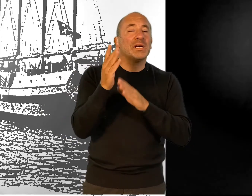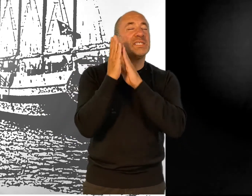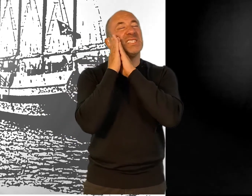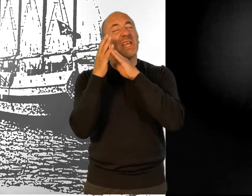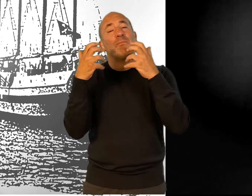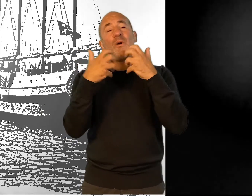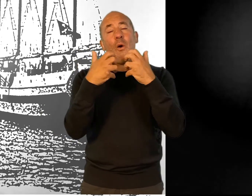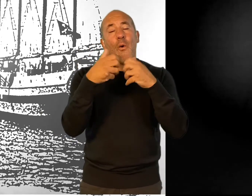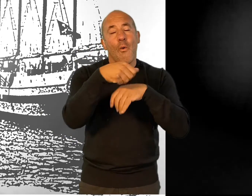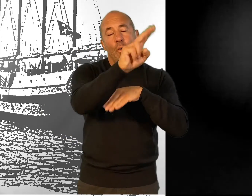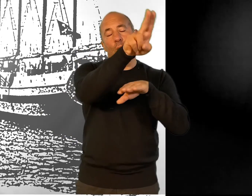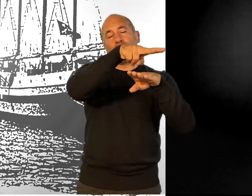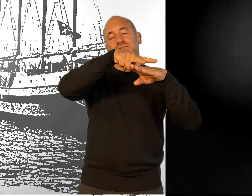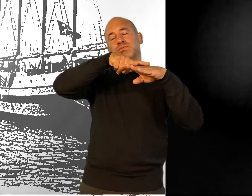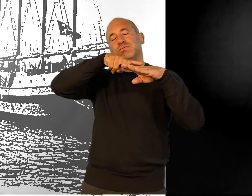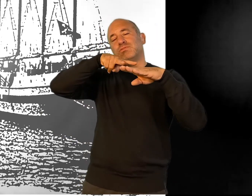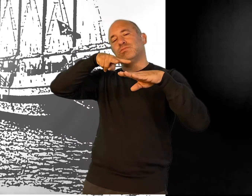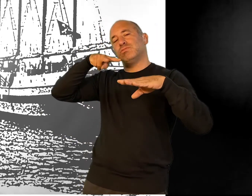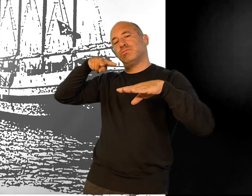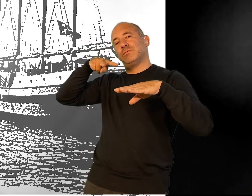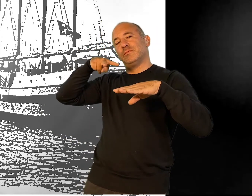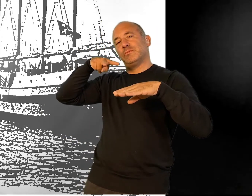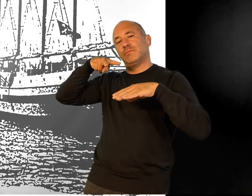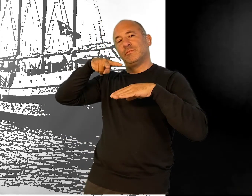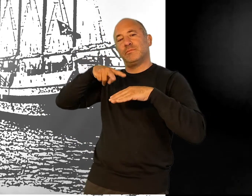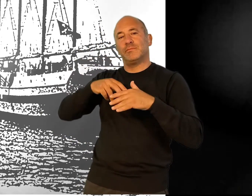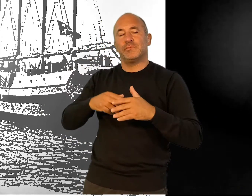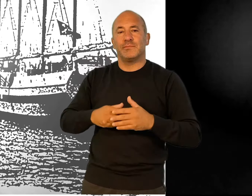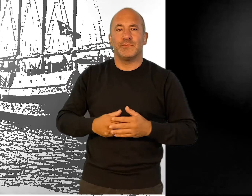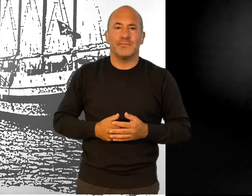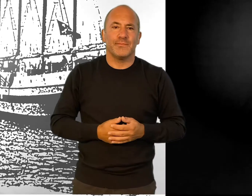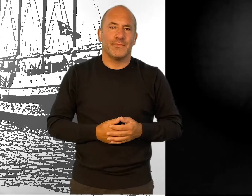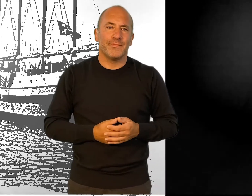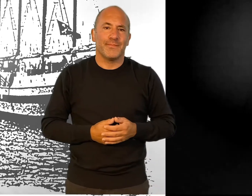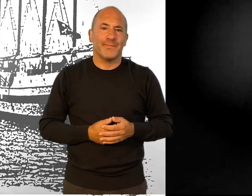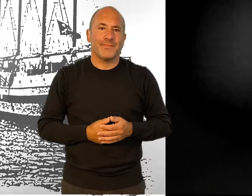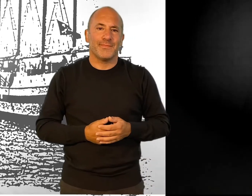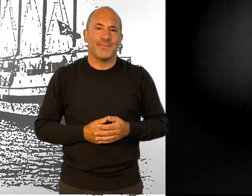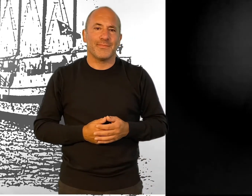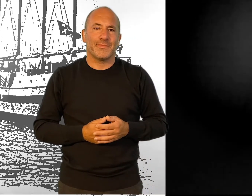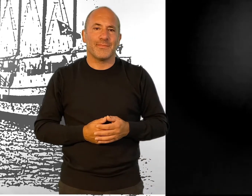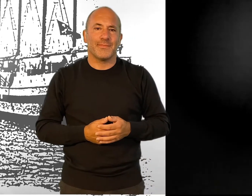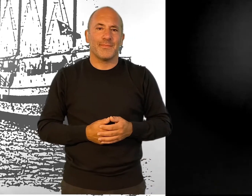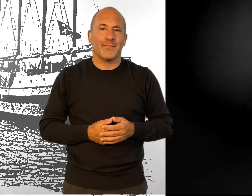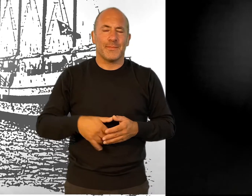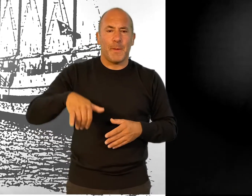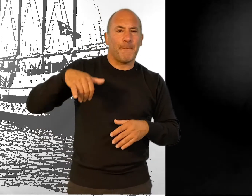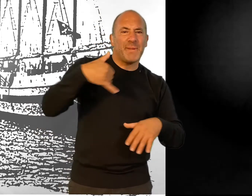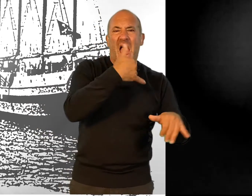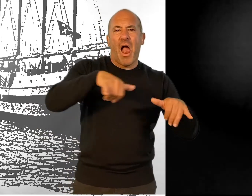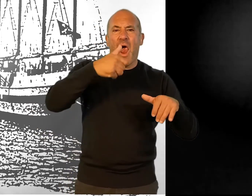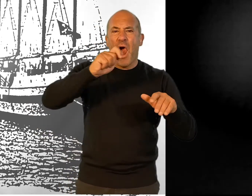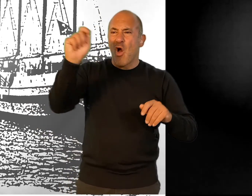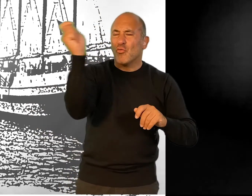Sailors should sleep only on their backs. Never let a bell ring, unless a watch bell, for it will ring for